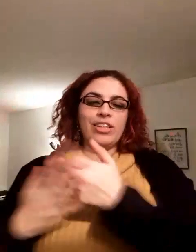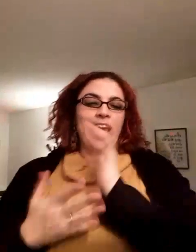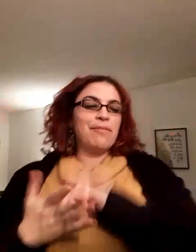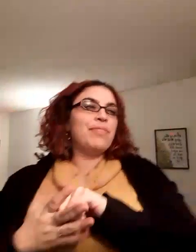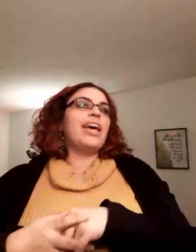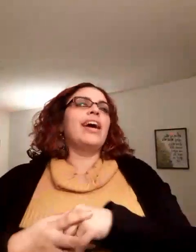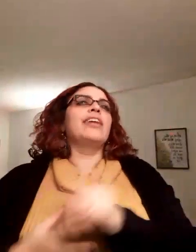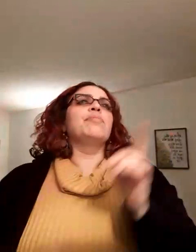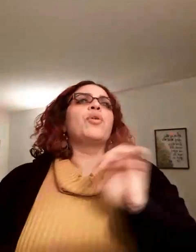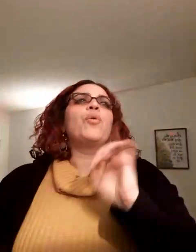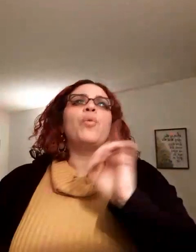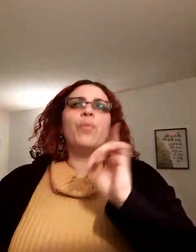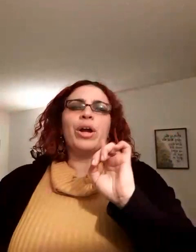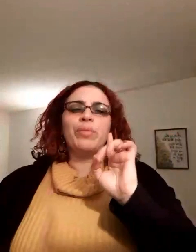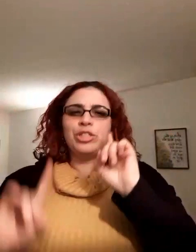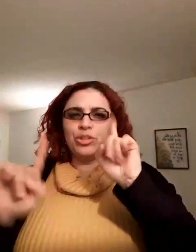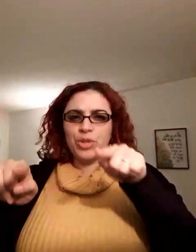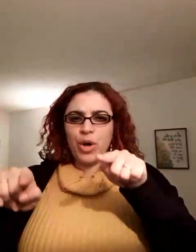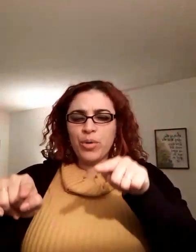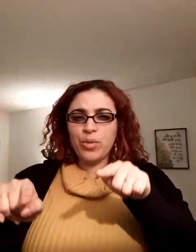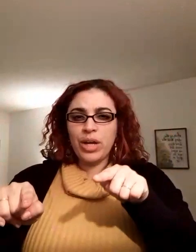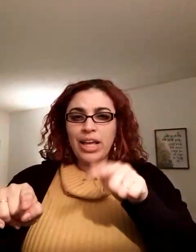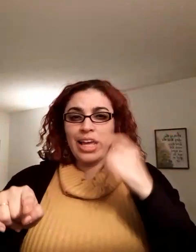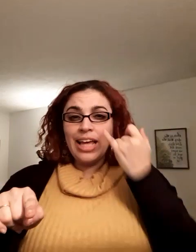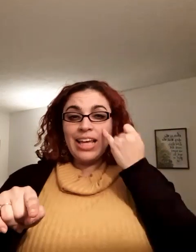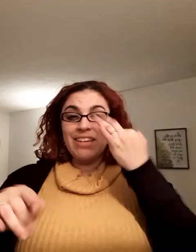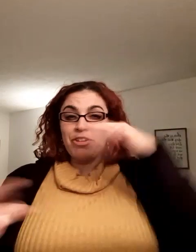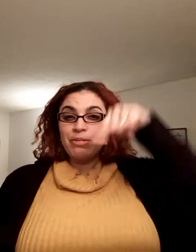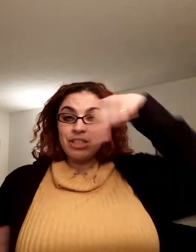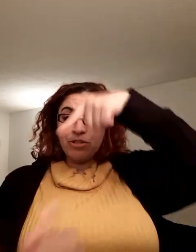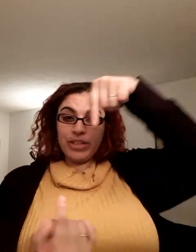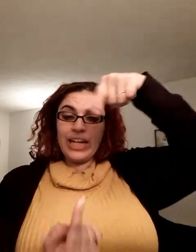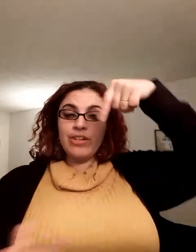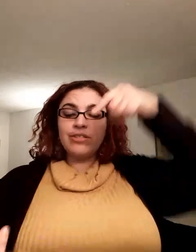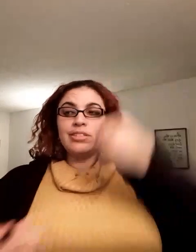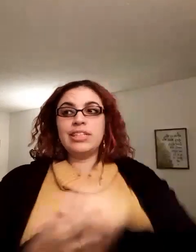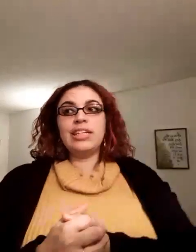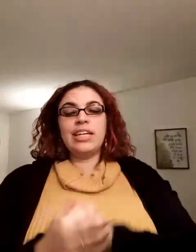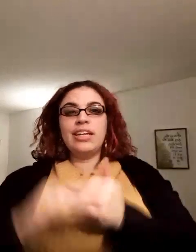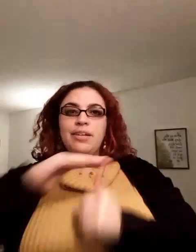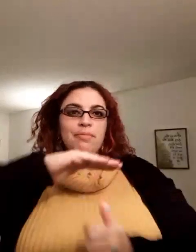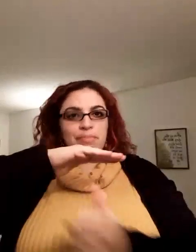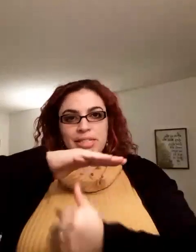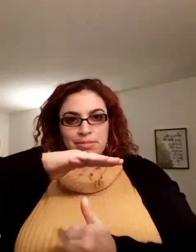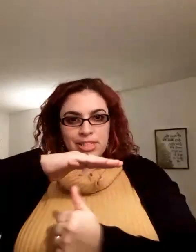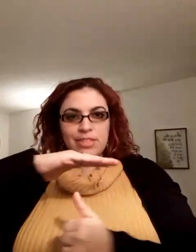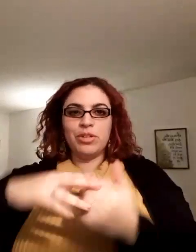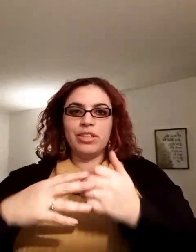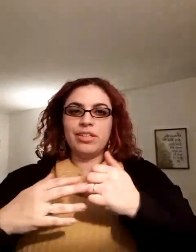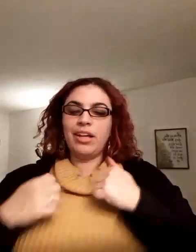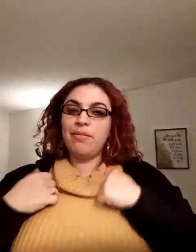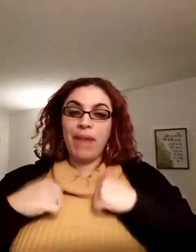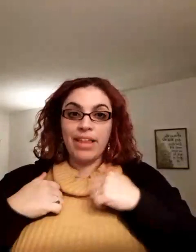that. Where would you go if there was a tornado? Basement or